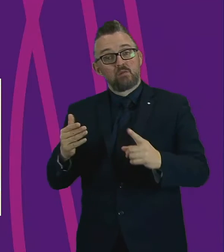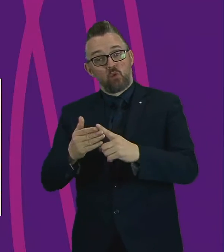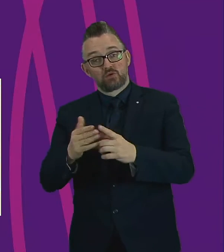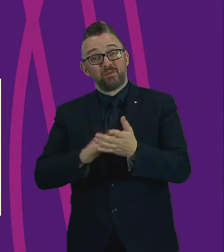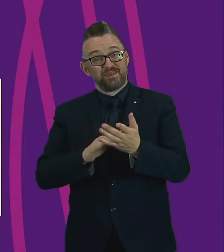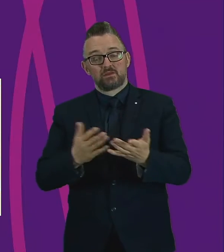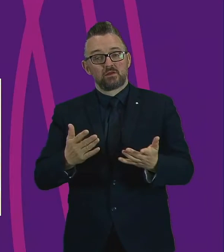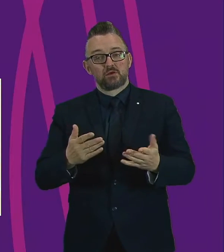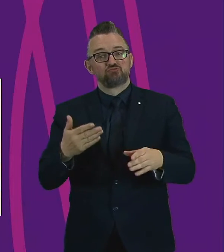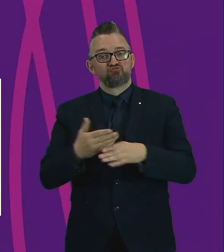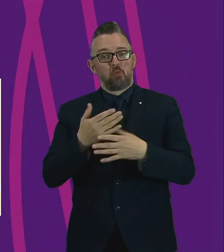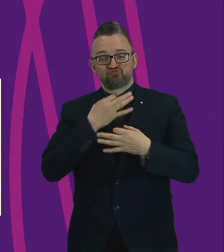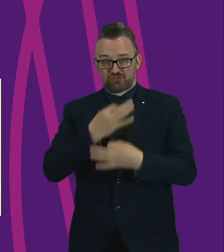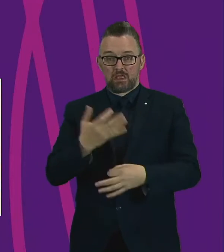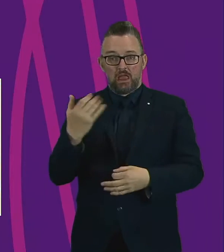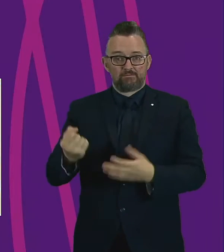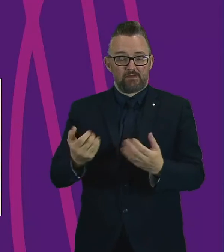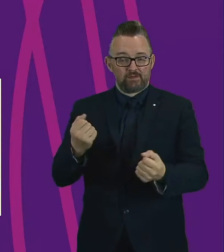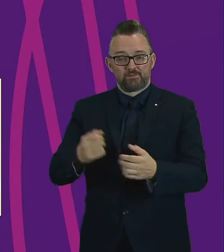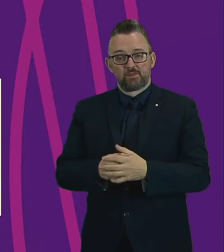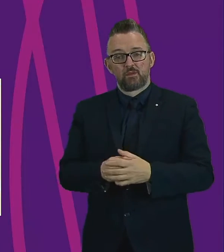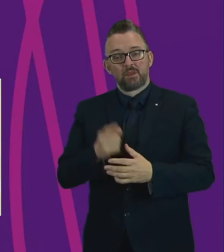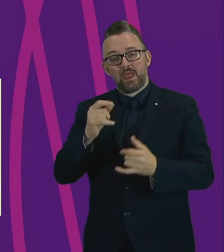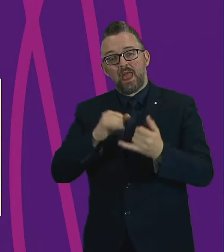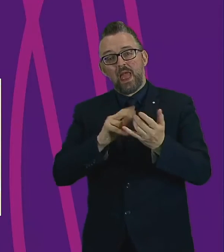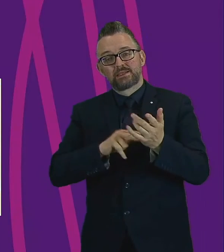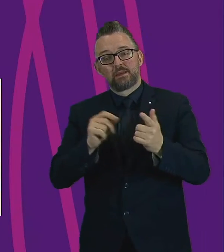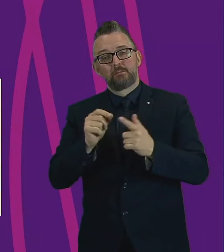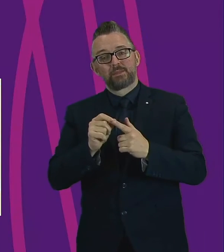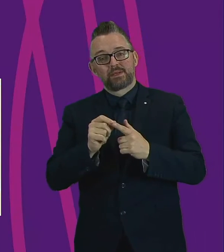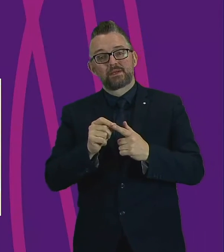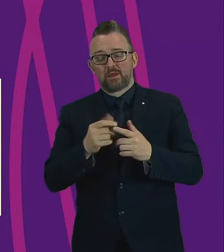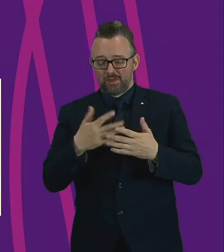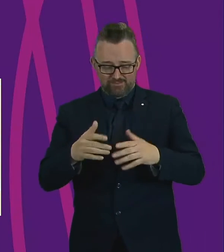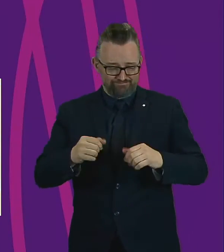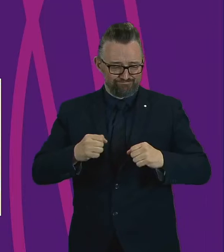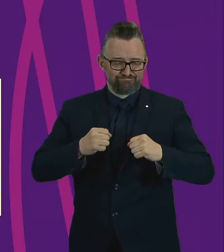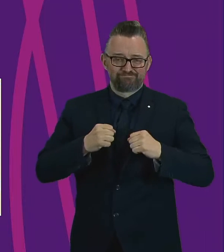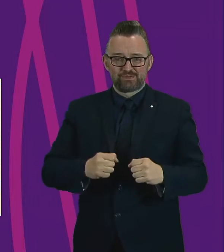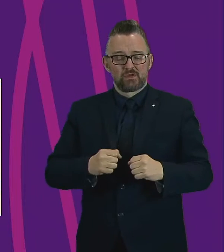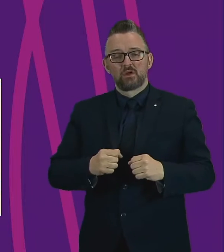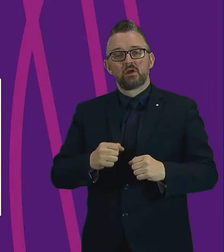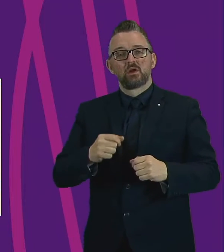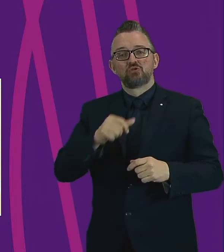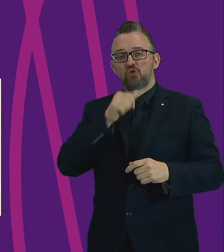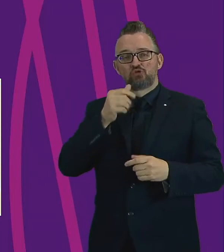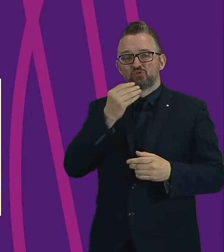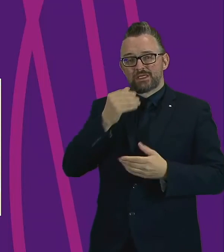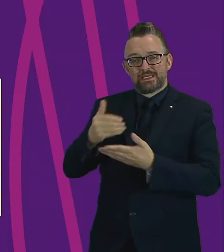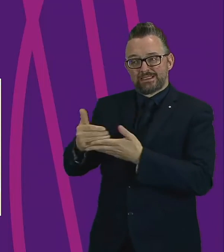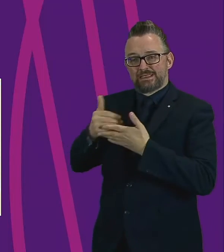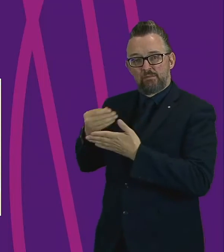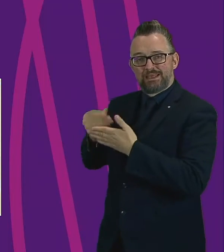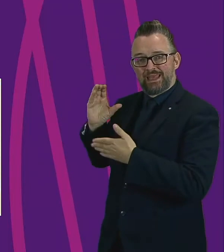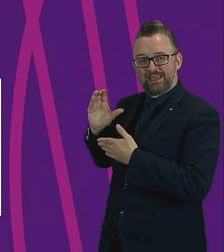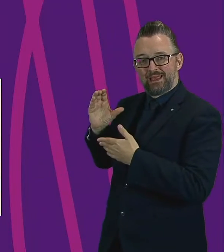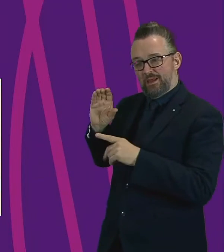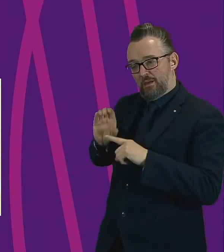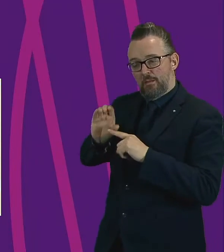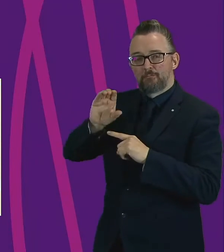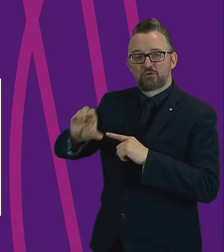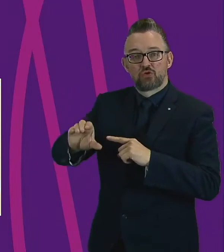at risk. Moreover, the SNP have steadfastly refused to utilise savings from the Scottish budget to